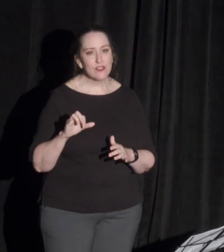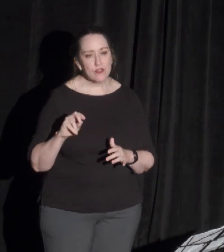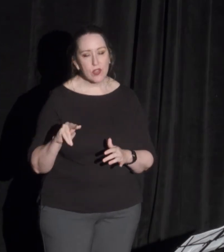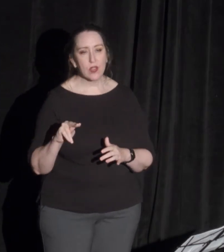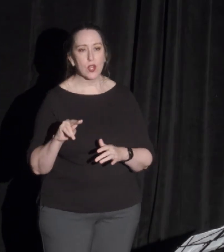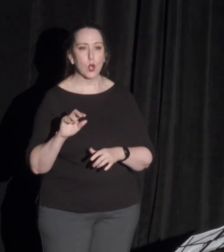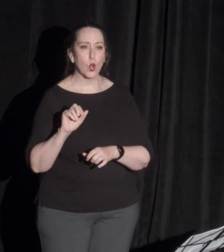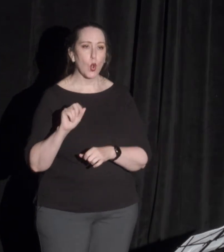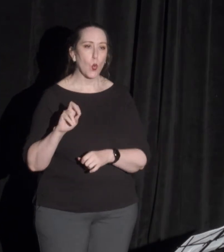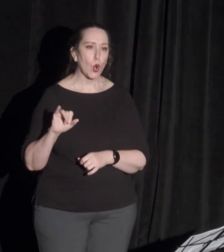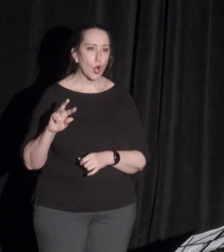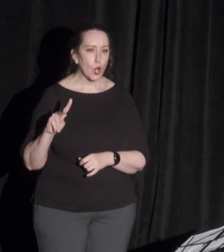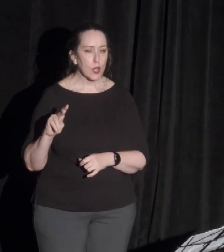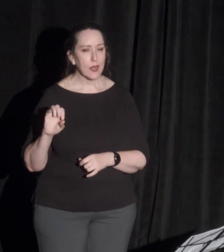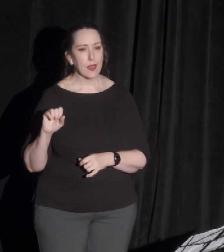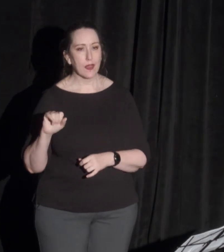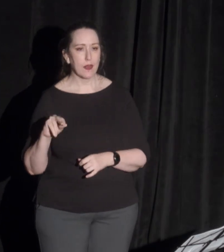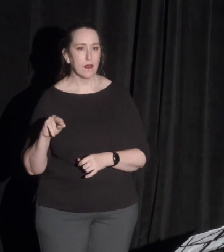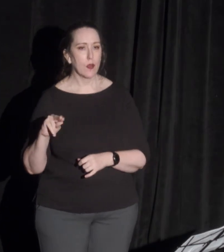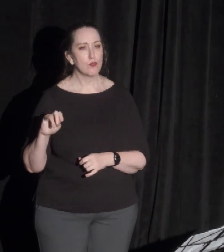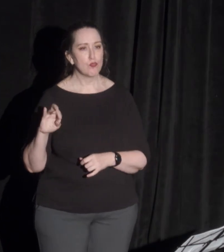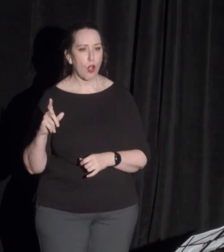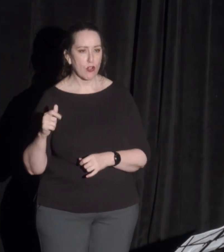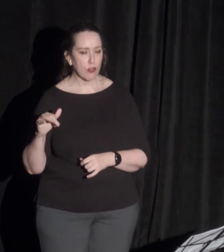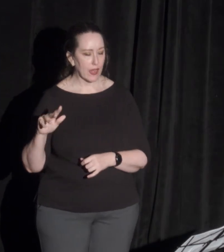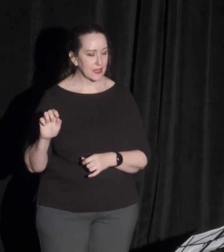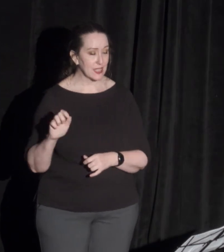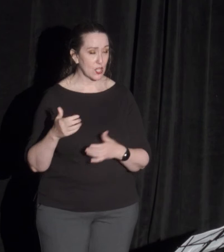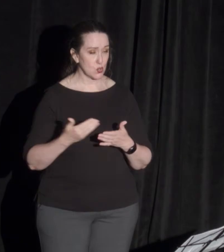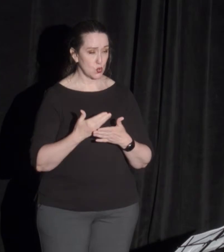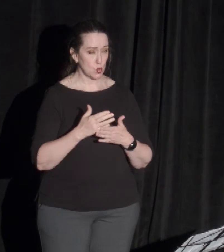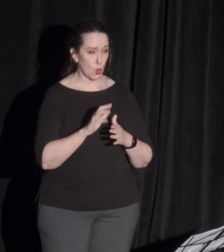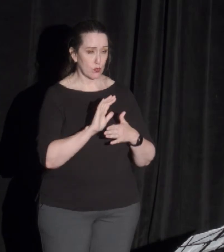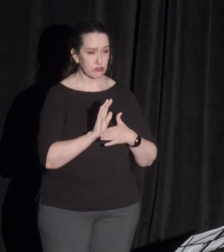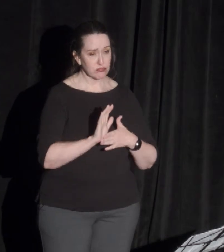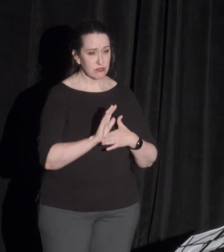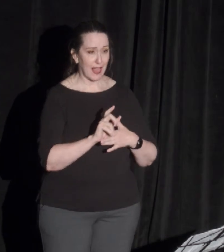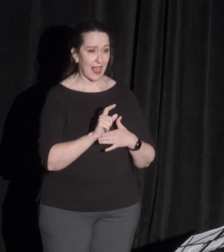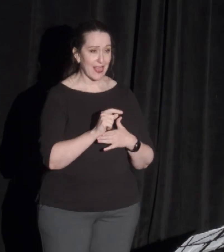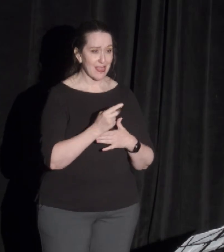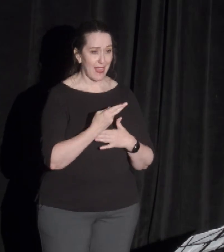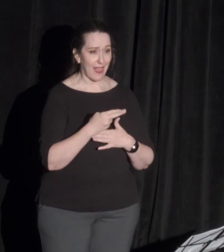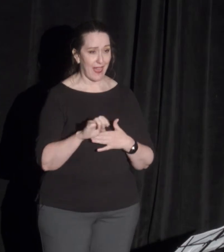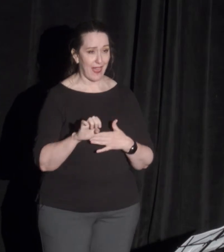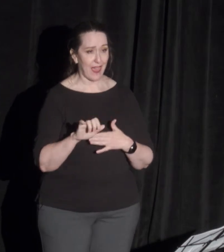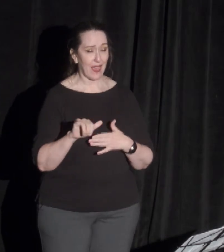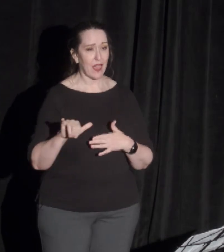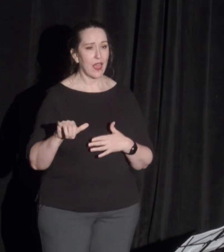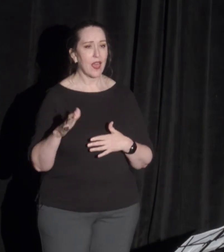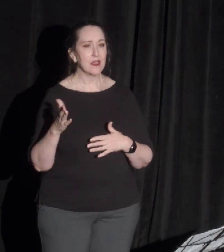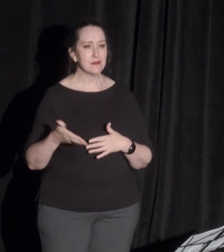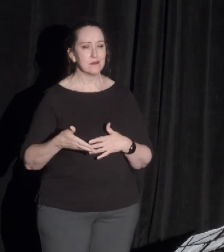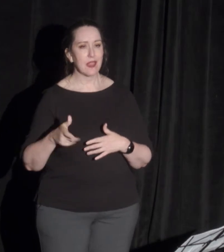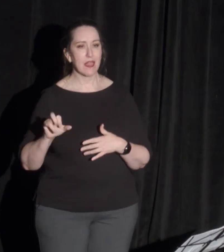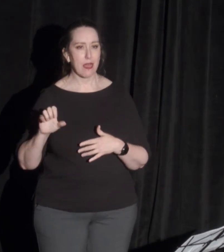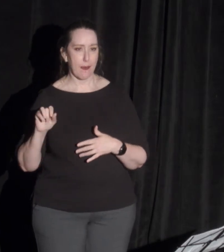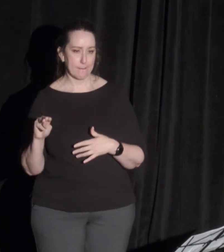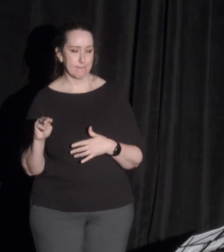Progress, and you can also see them in the spine-chilling new film, They/Them. Theo, welcome to the stage.